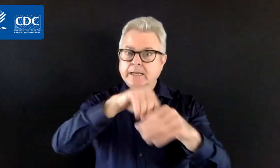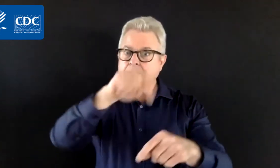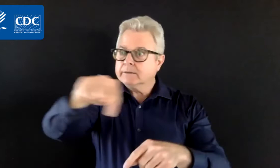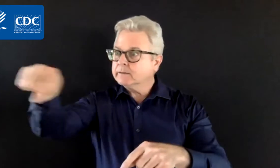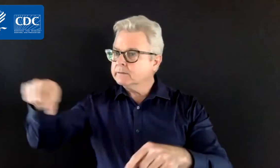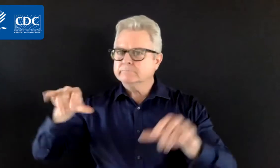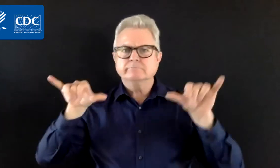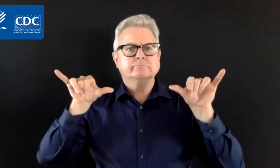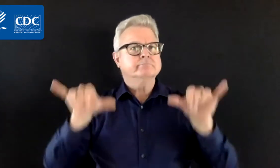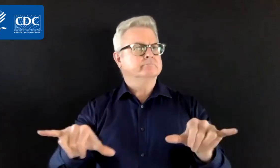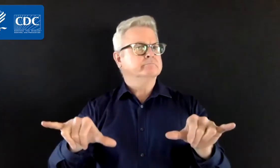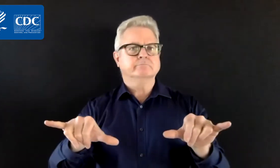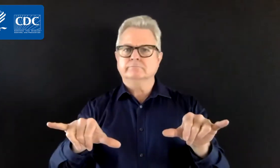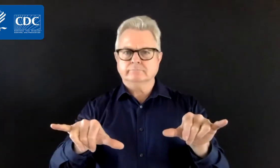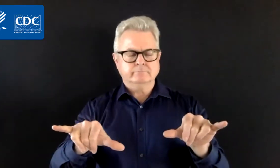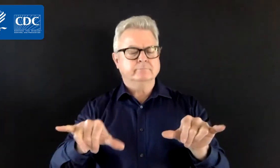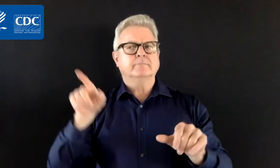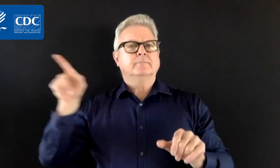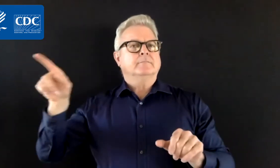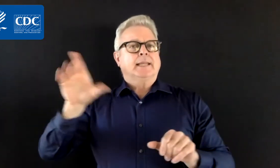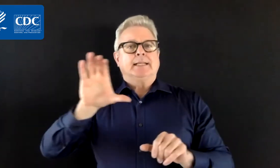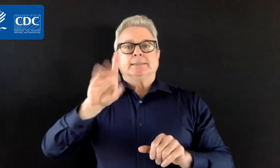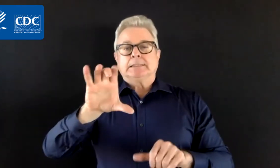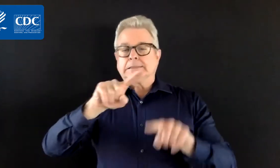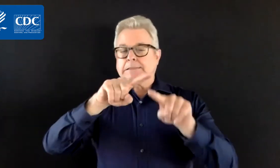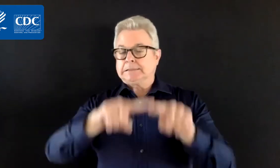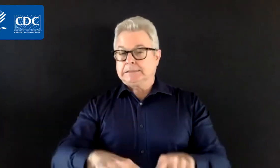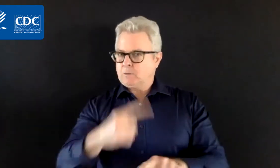in effect, and they have not changed for indoor environments.